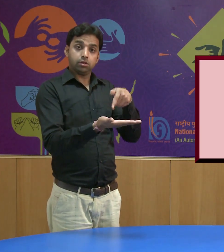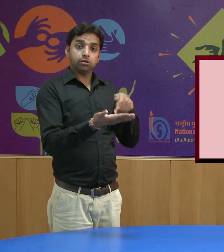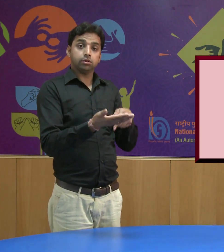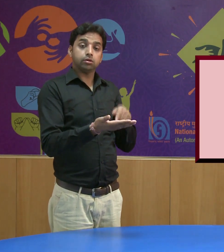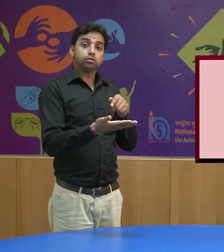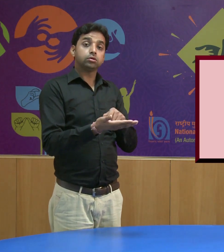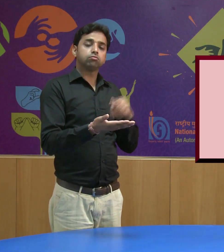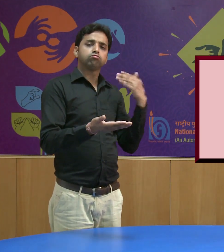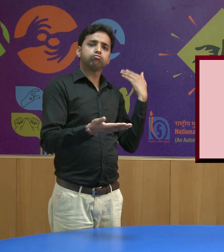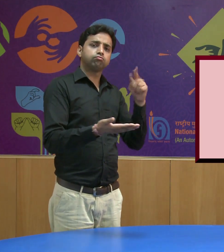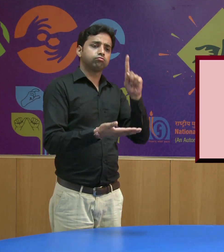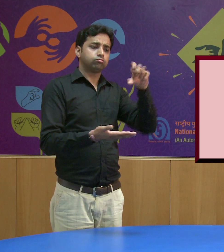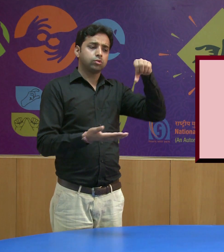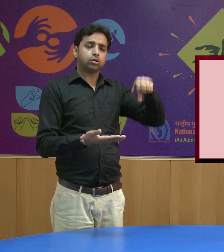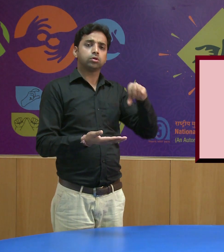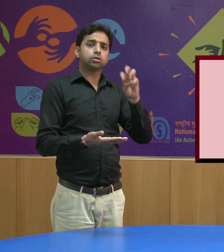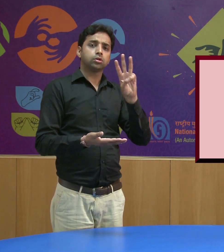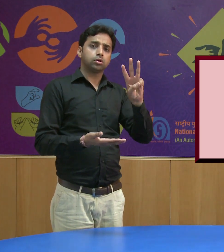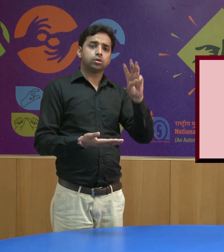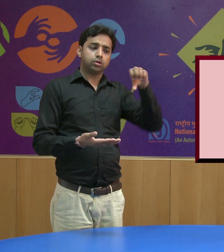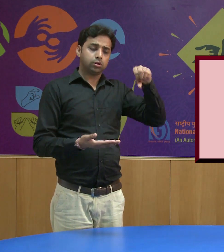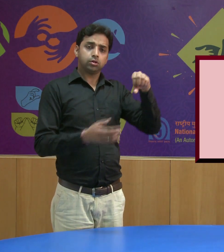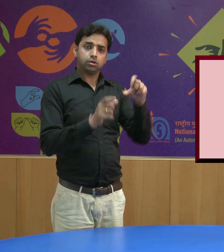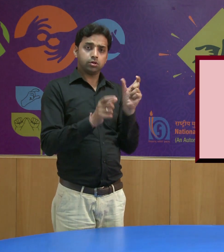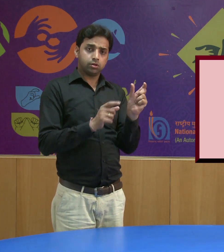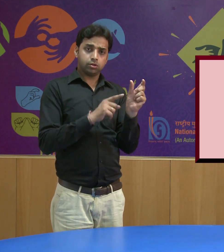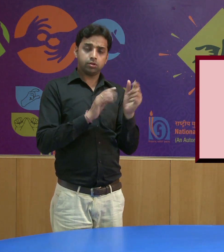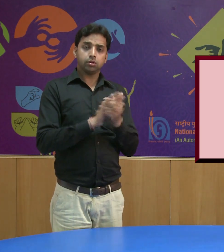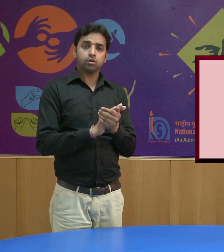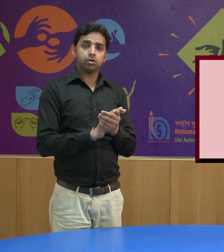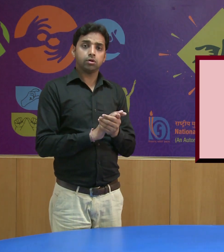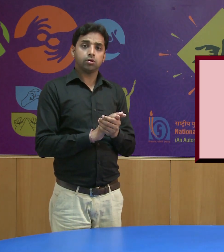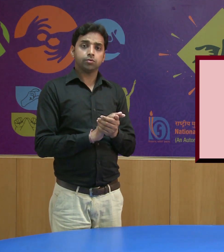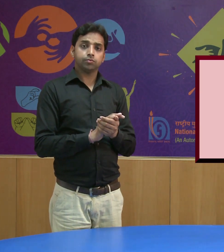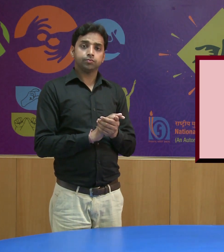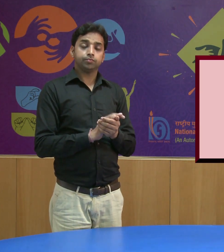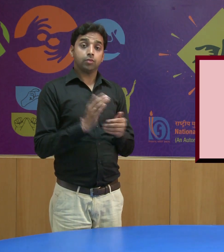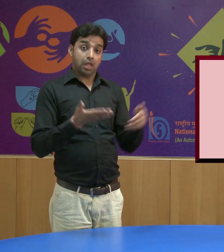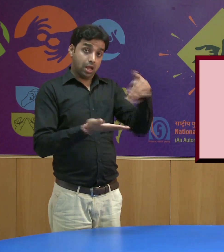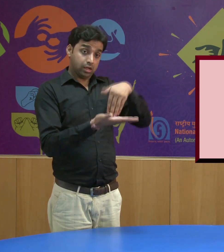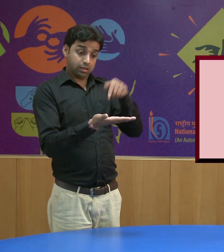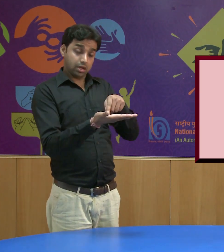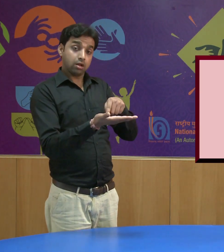Till 1939, Thailand was called